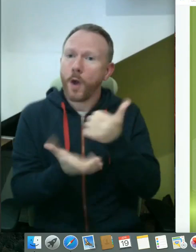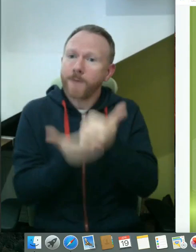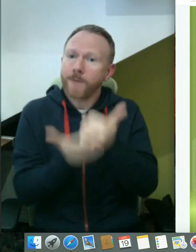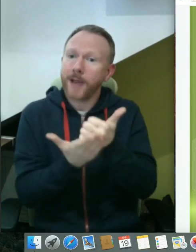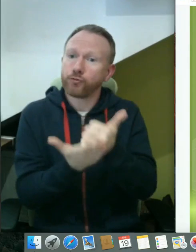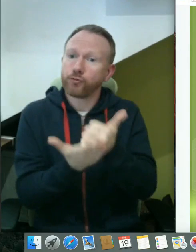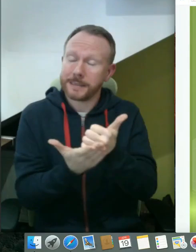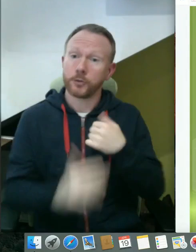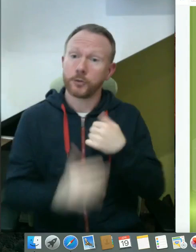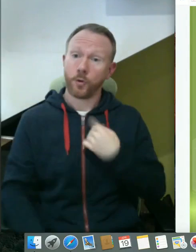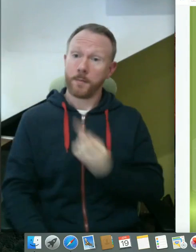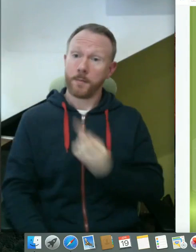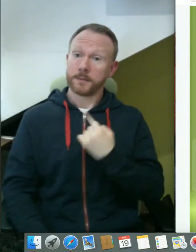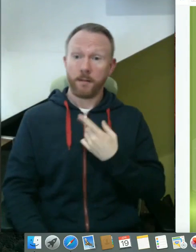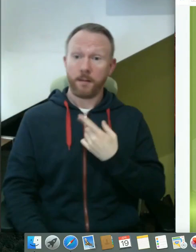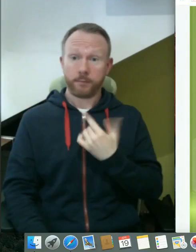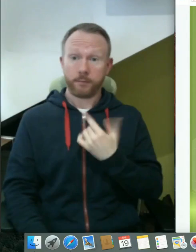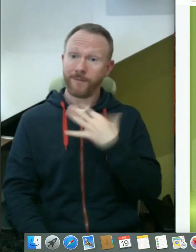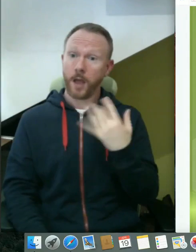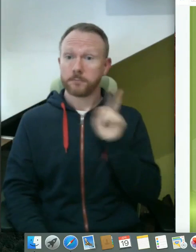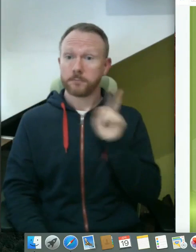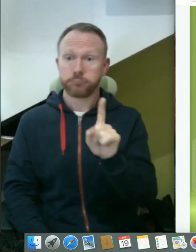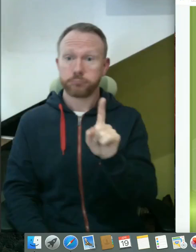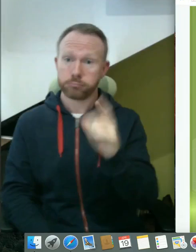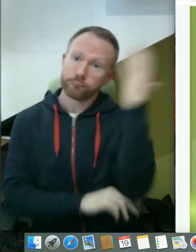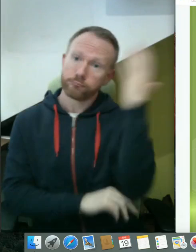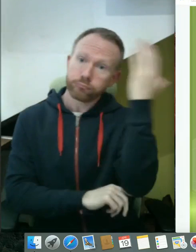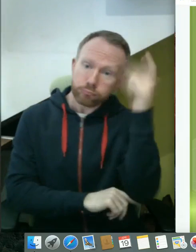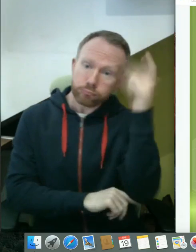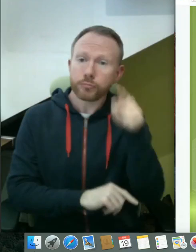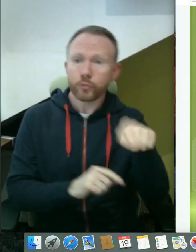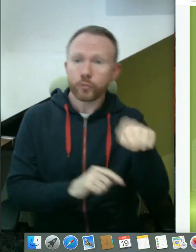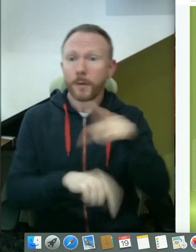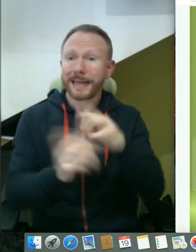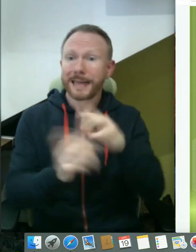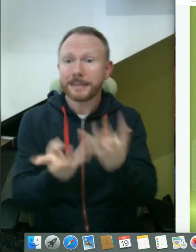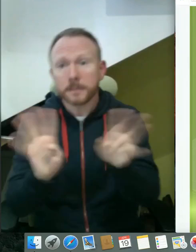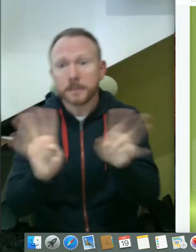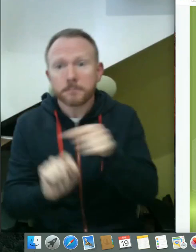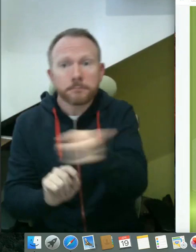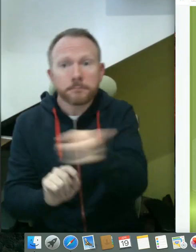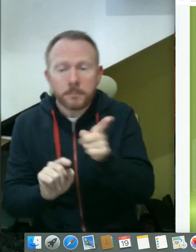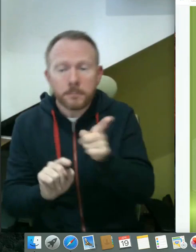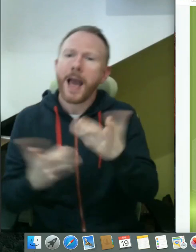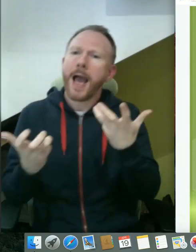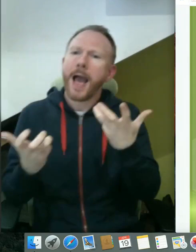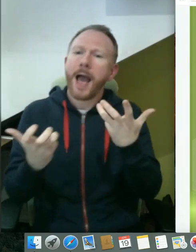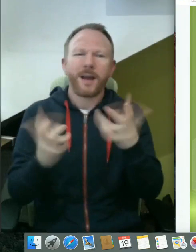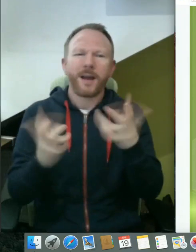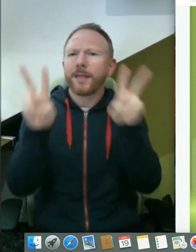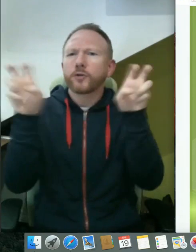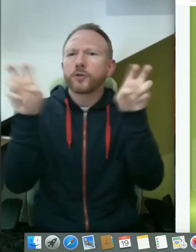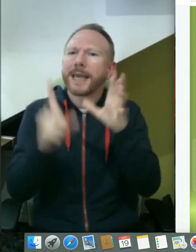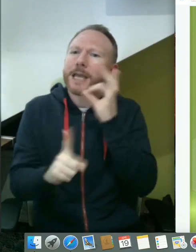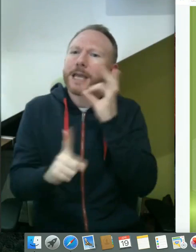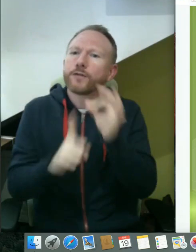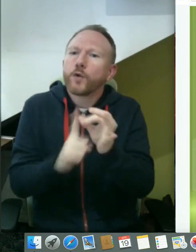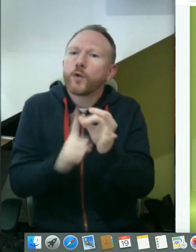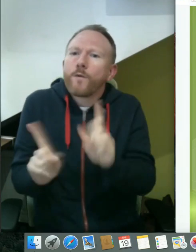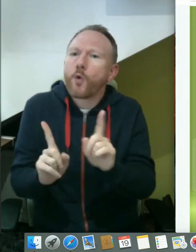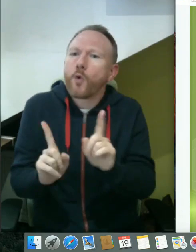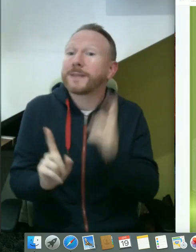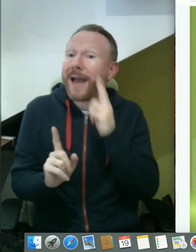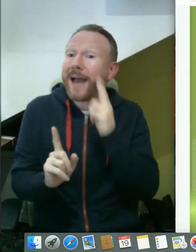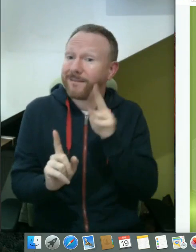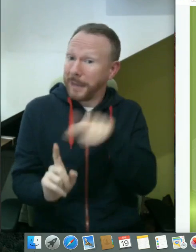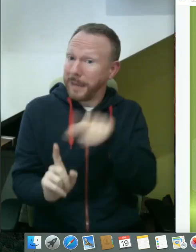3 hours called Interviews with Deaf People, where I gave some advice based on my